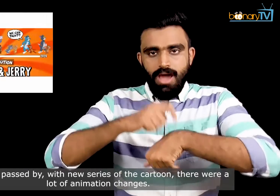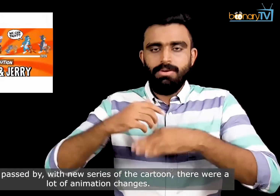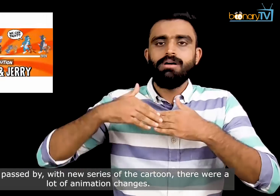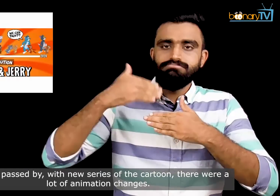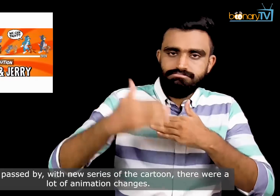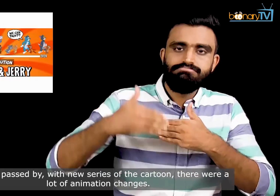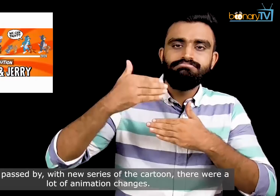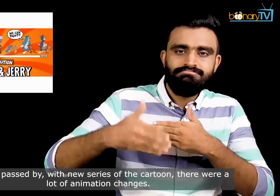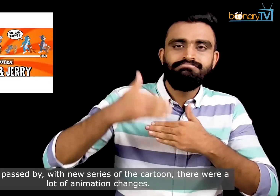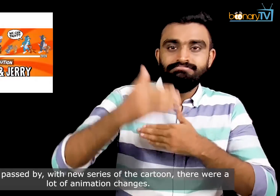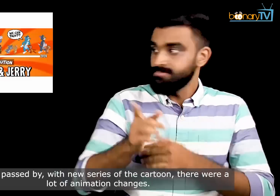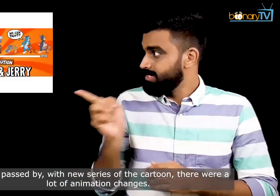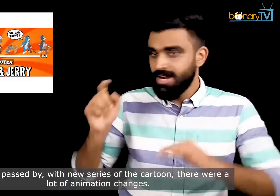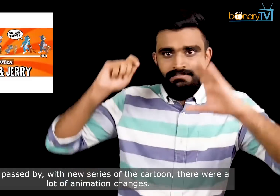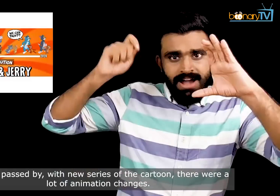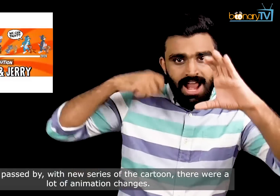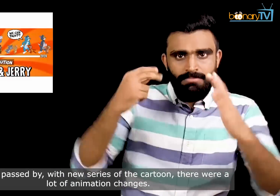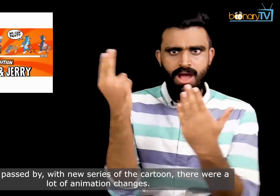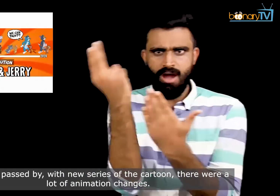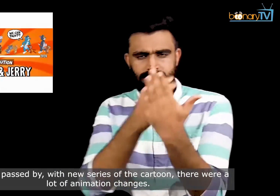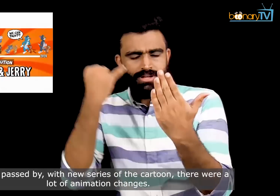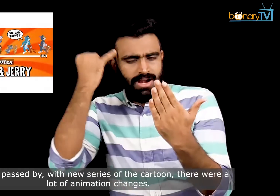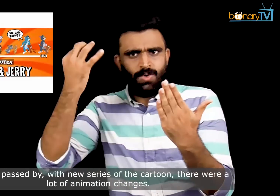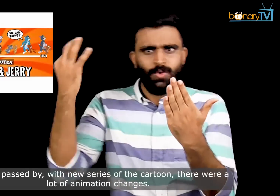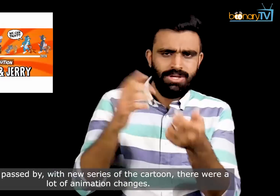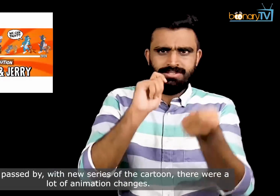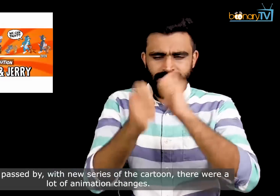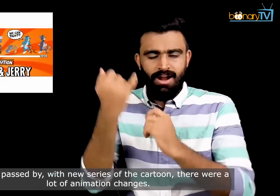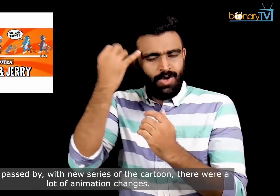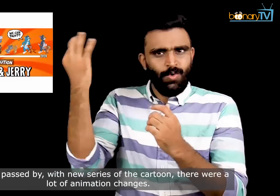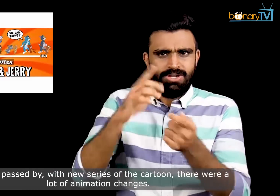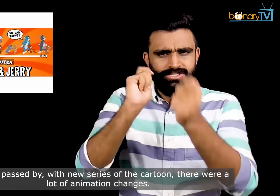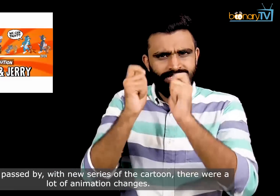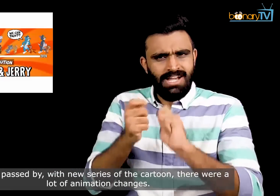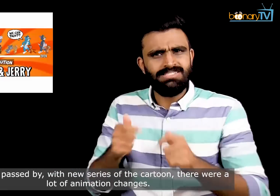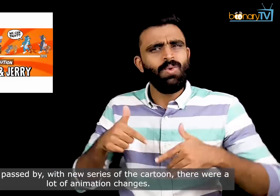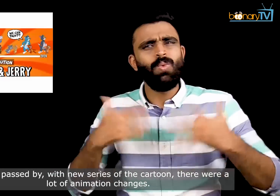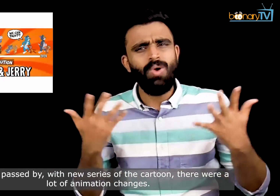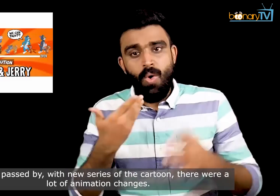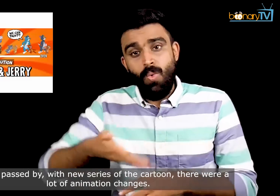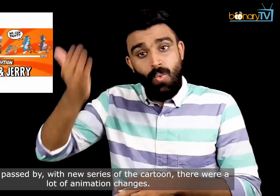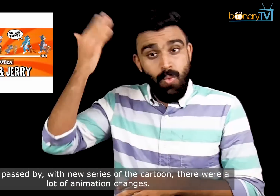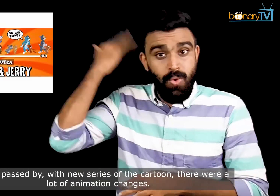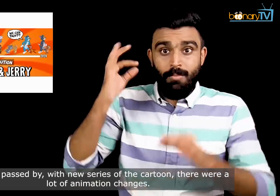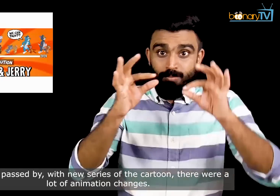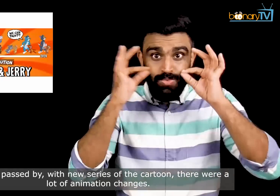As time passed by, with new series of the cartoon, there were a lot of animation